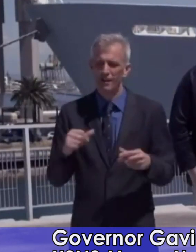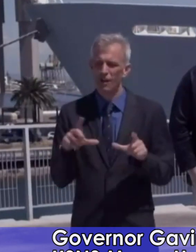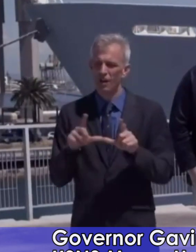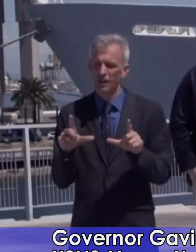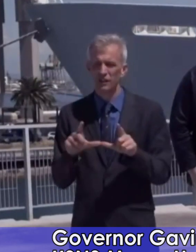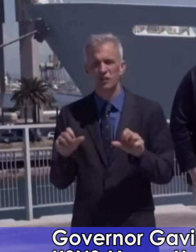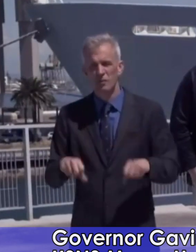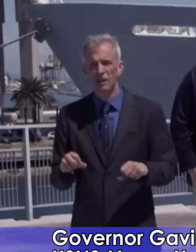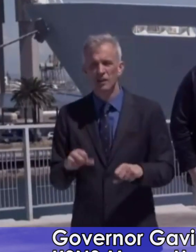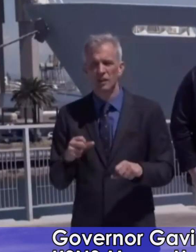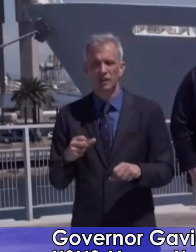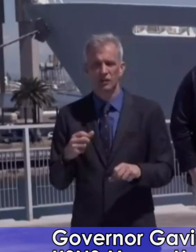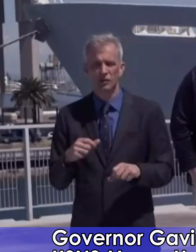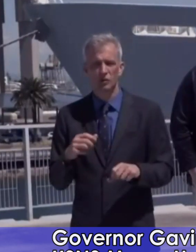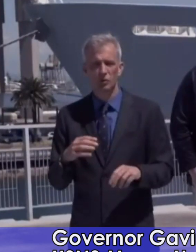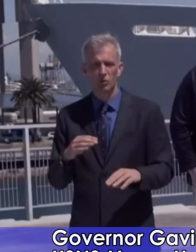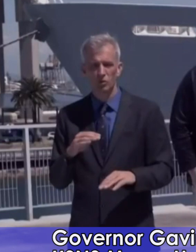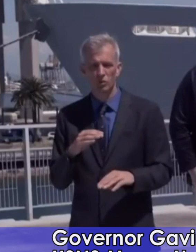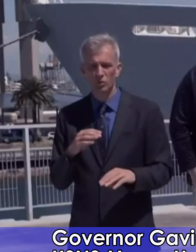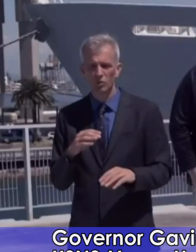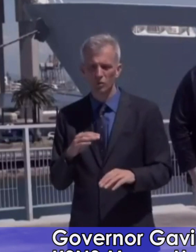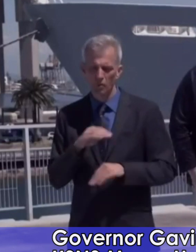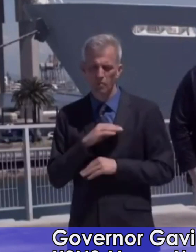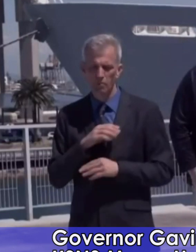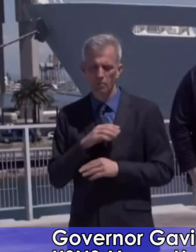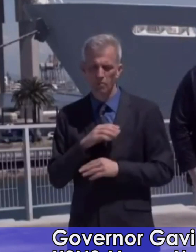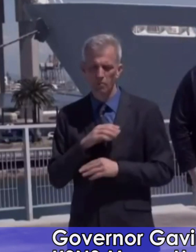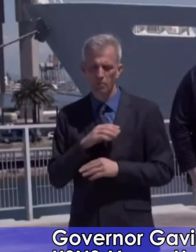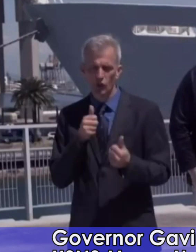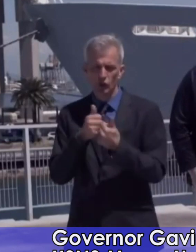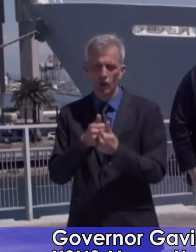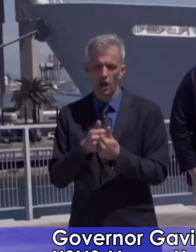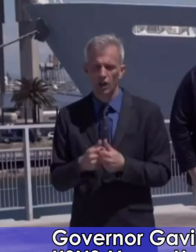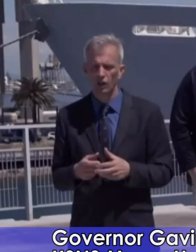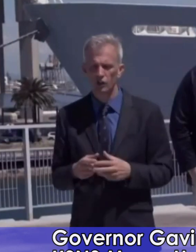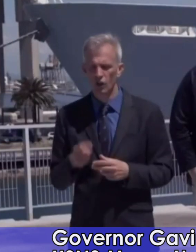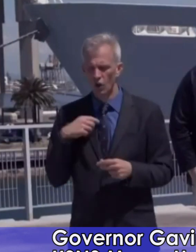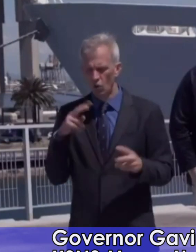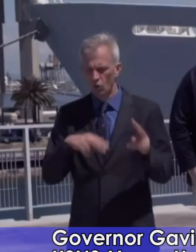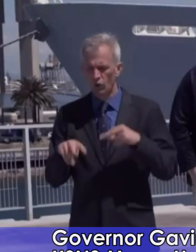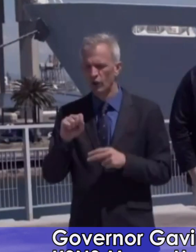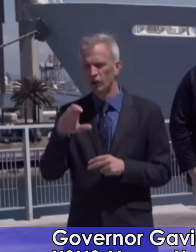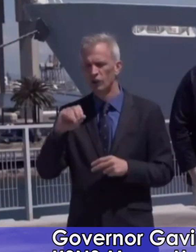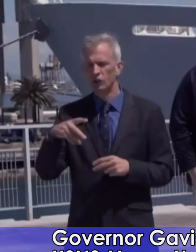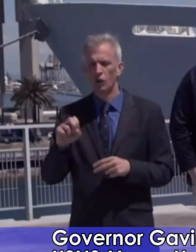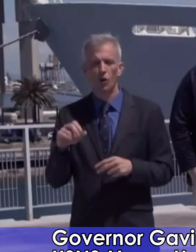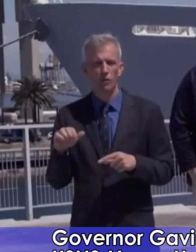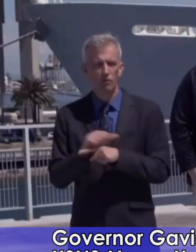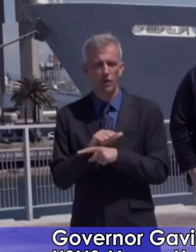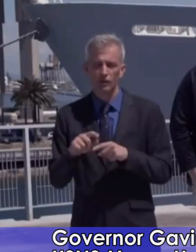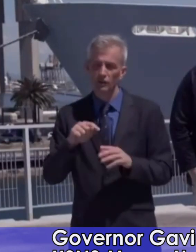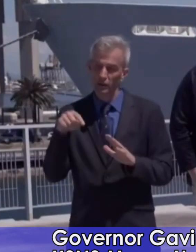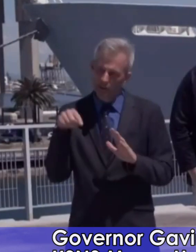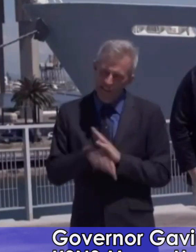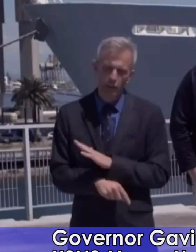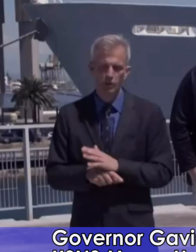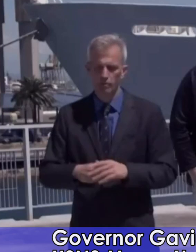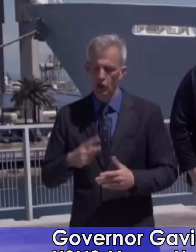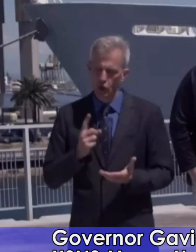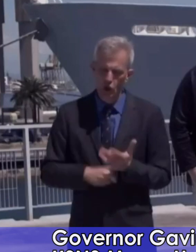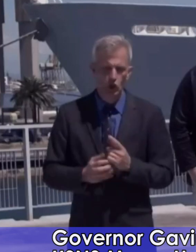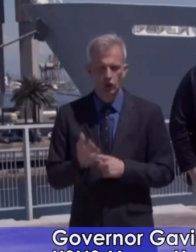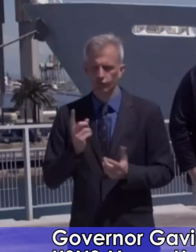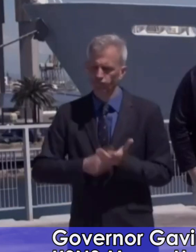capacity to meet this moment, looking at scope of practice defined, which is a deeply controversial subject in